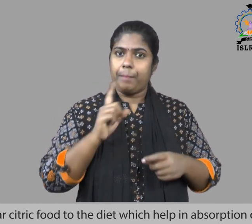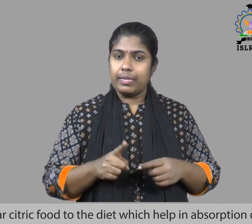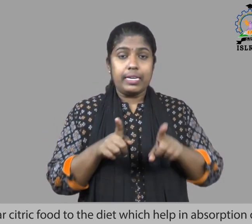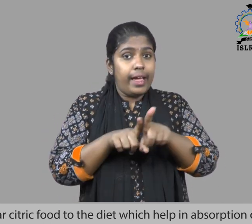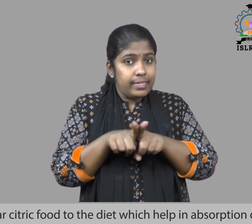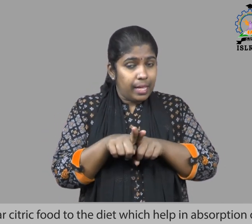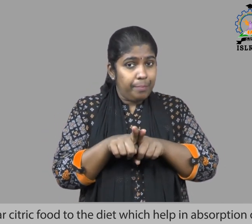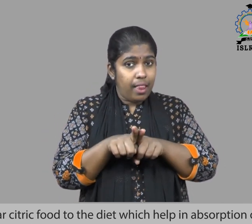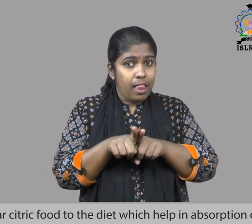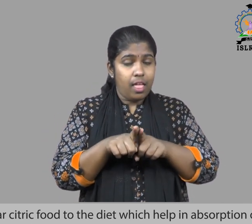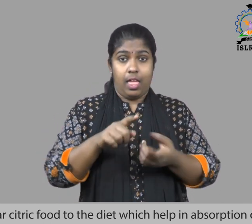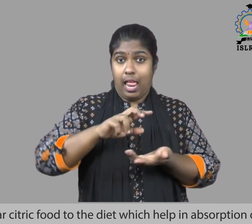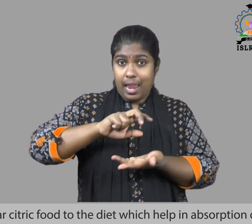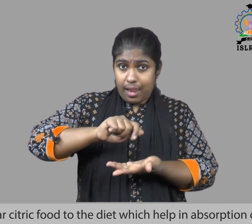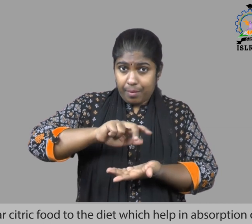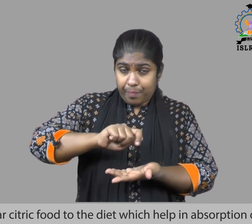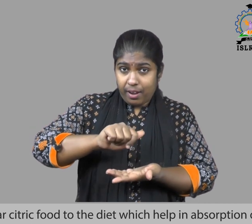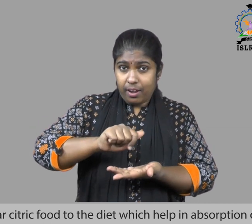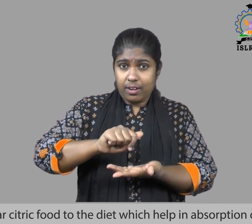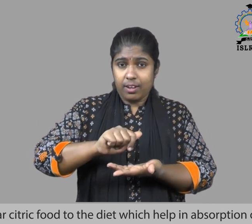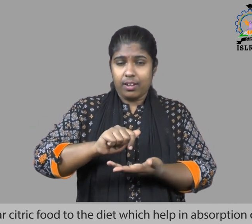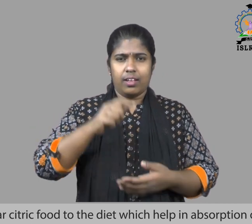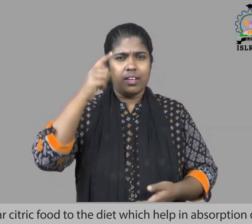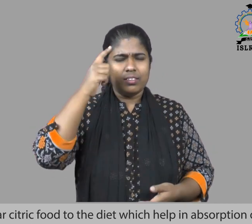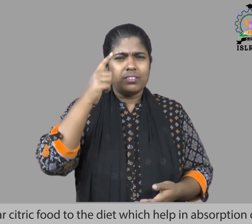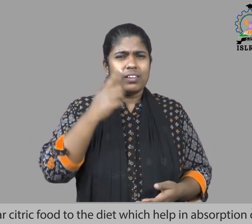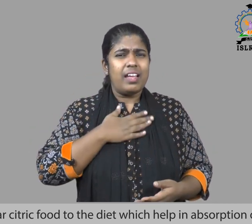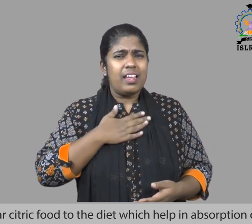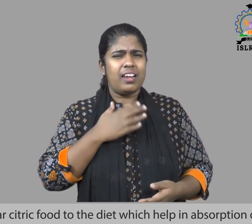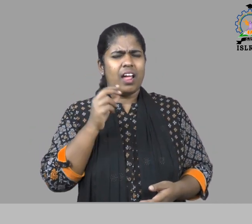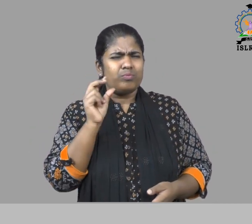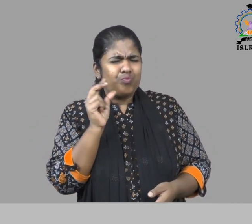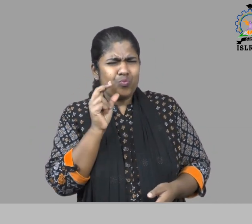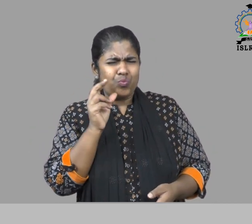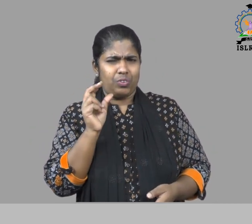diet, which help in absorption of iron.